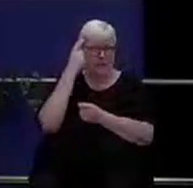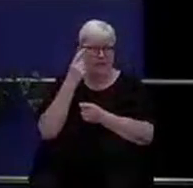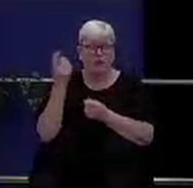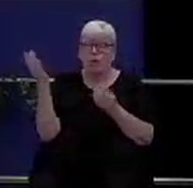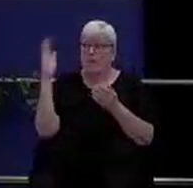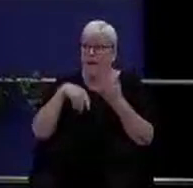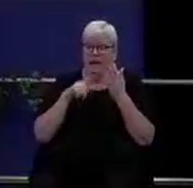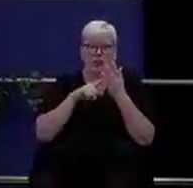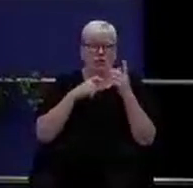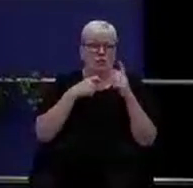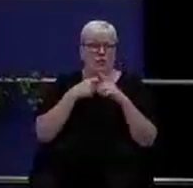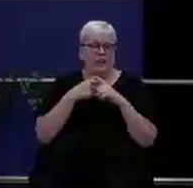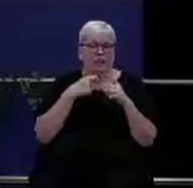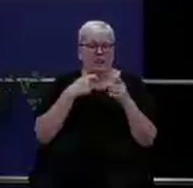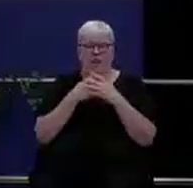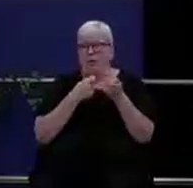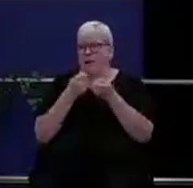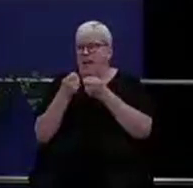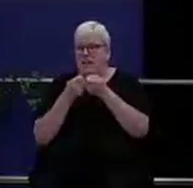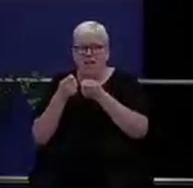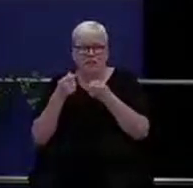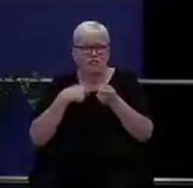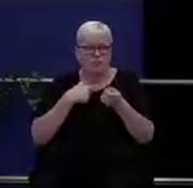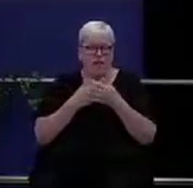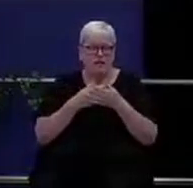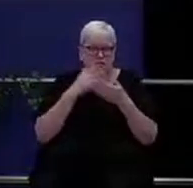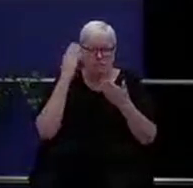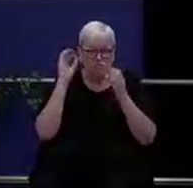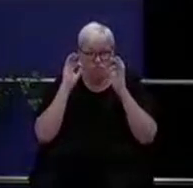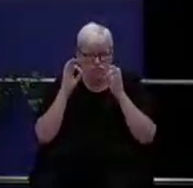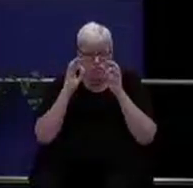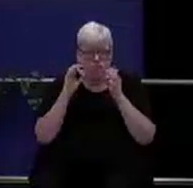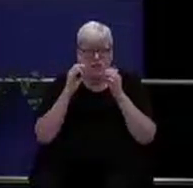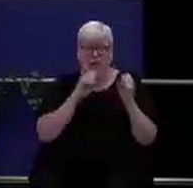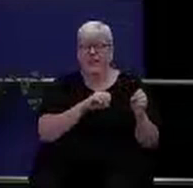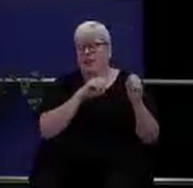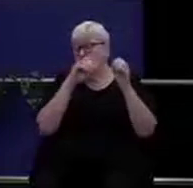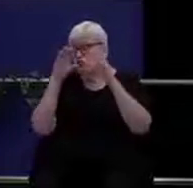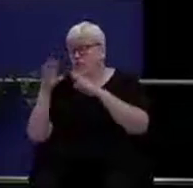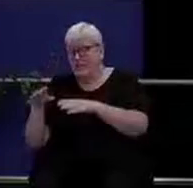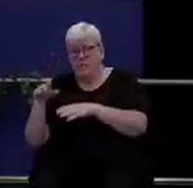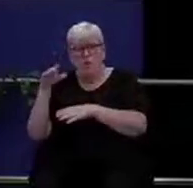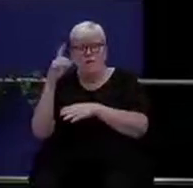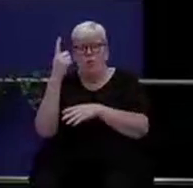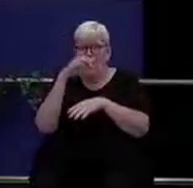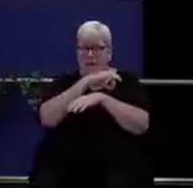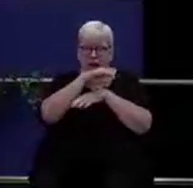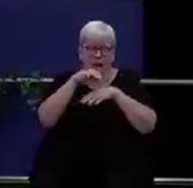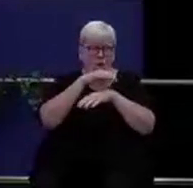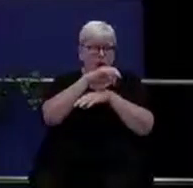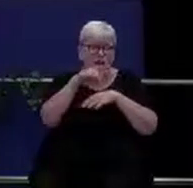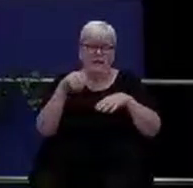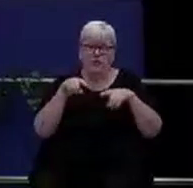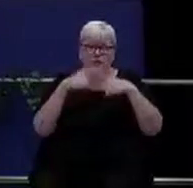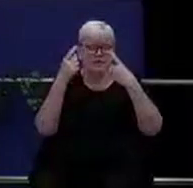how policed and managed my thoughts are. And so if I can transport people for an hour into that space where they might feel deeply